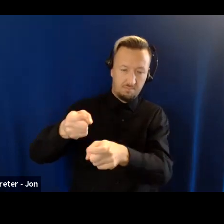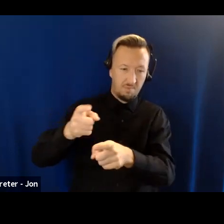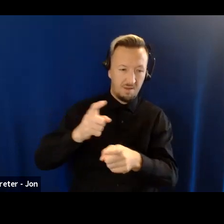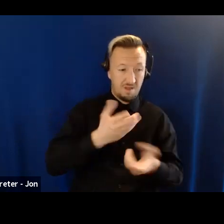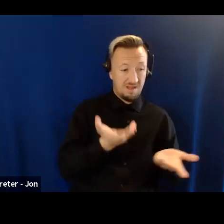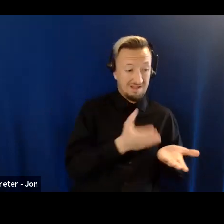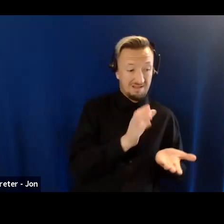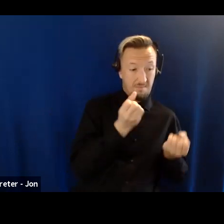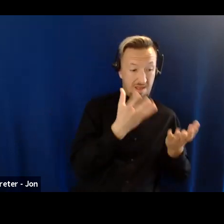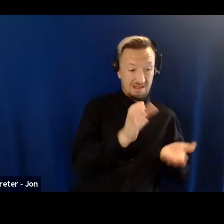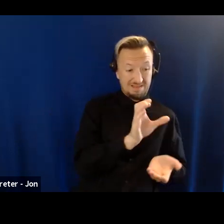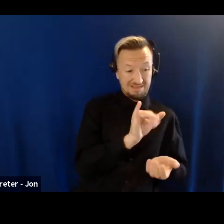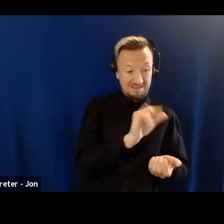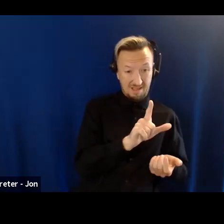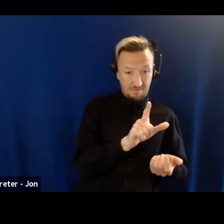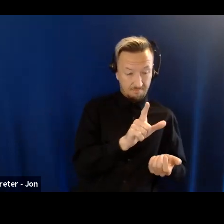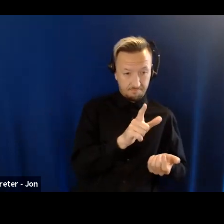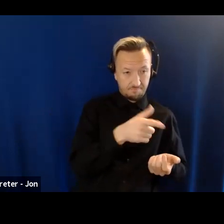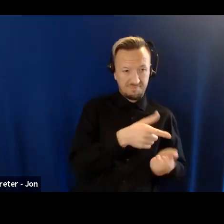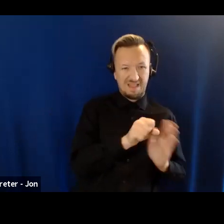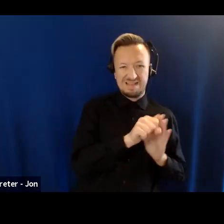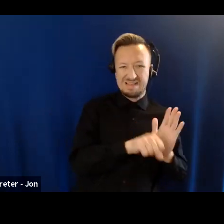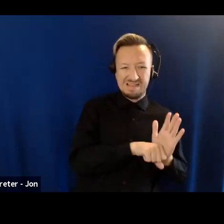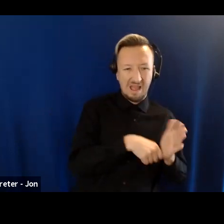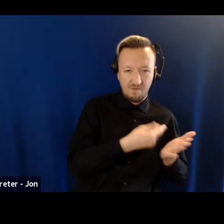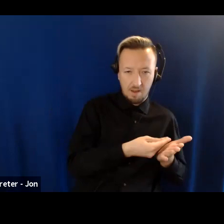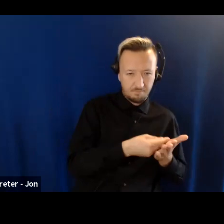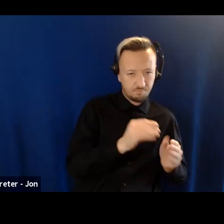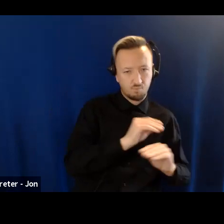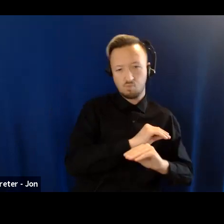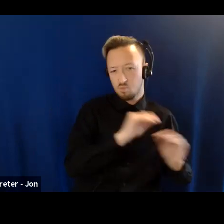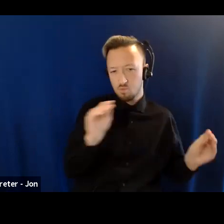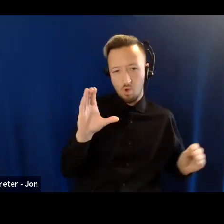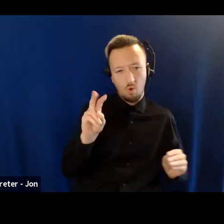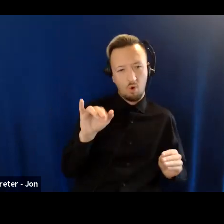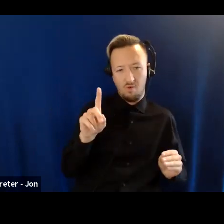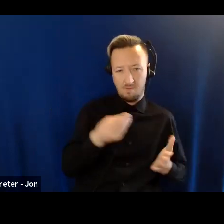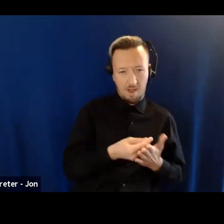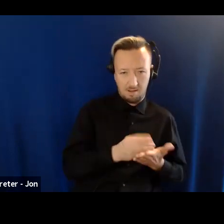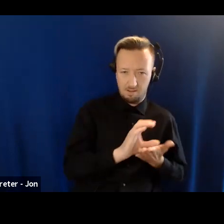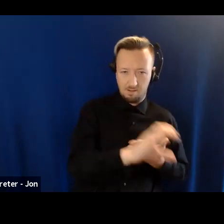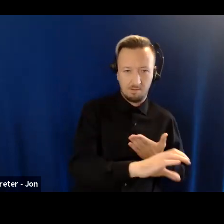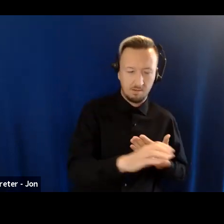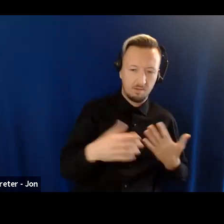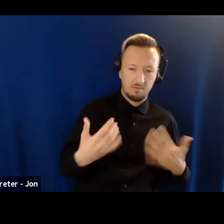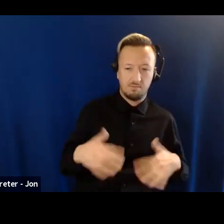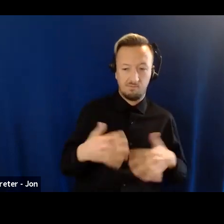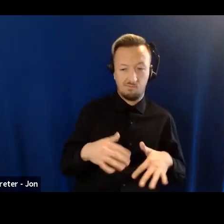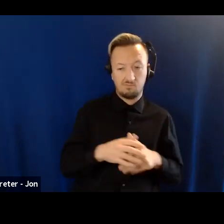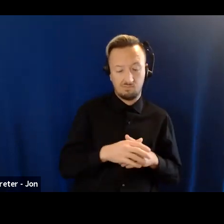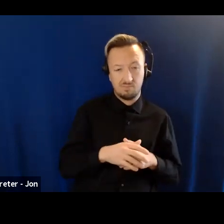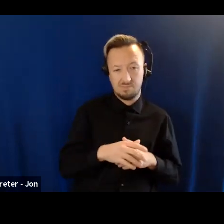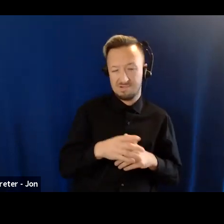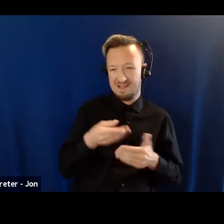our state who are just state funded and receive no COVID relief funds. So,